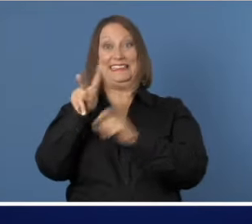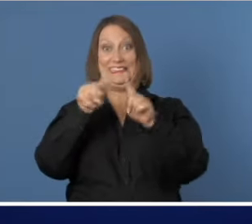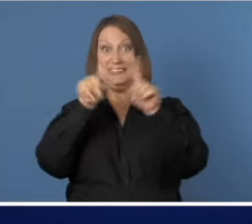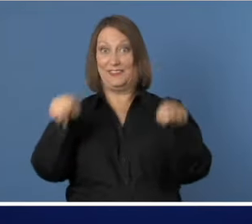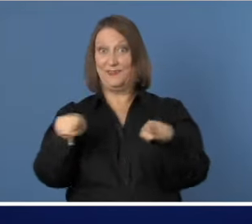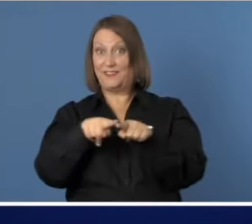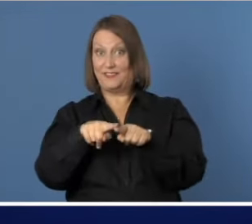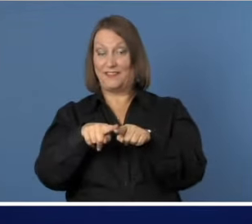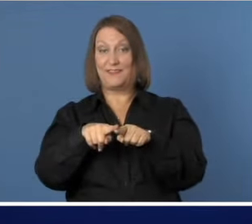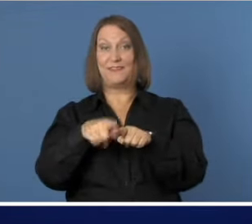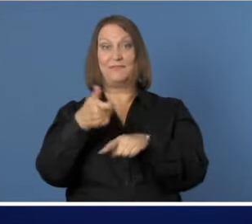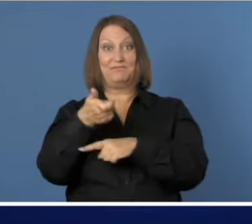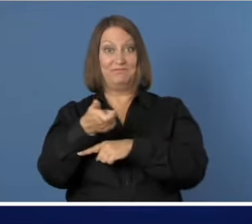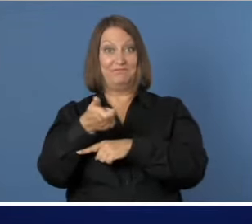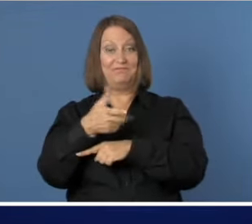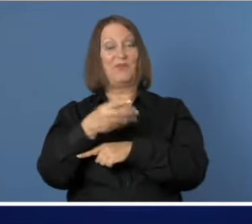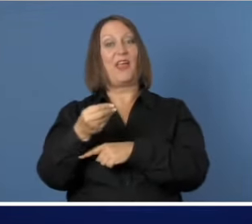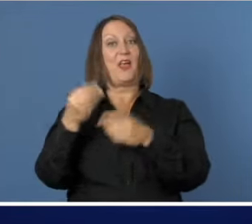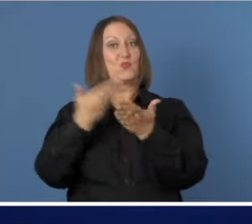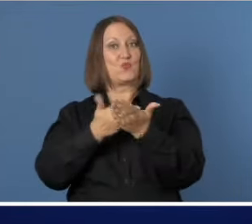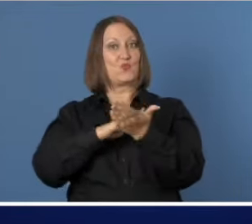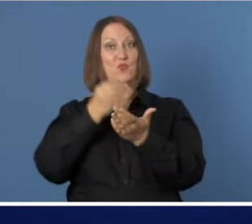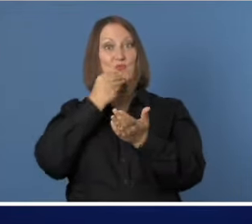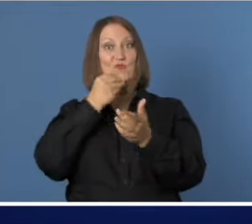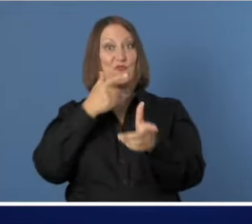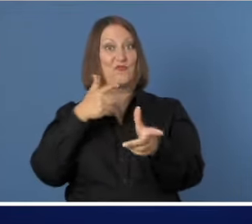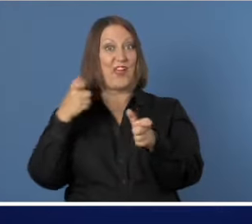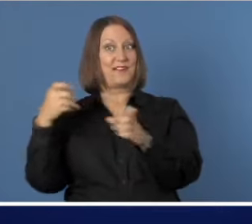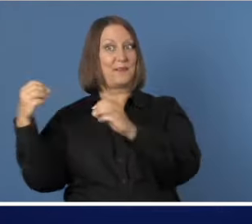sets, and microwave ovens.